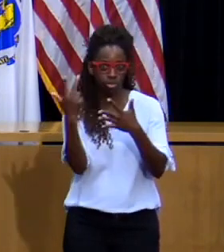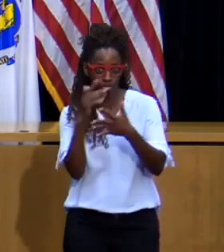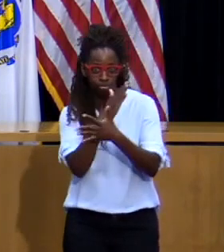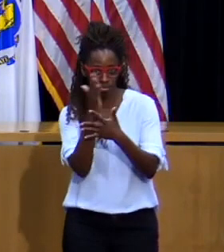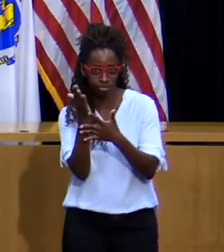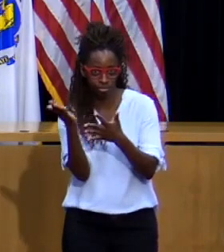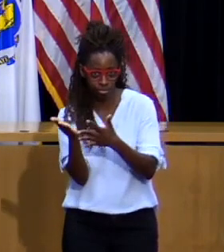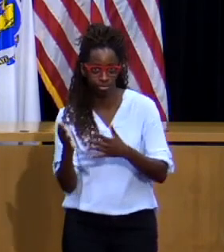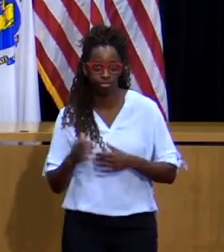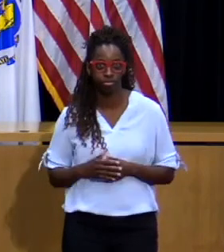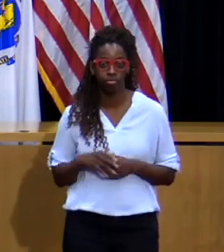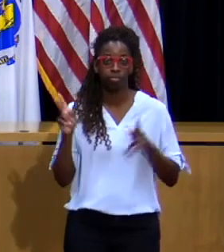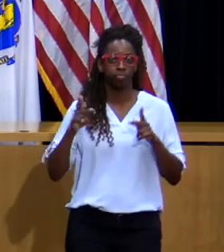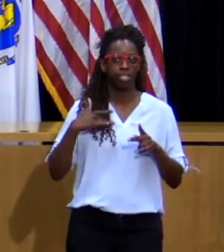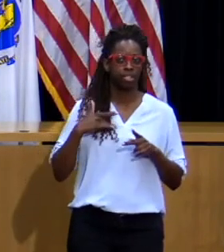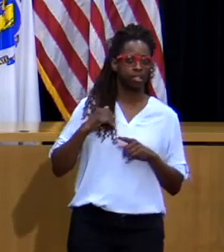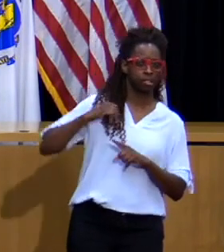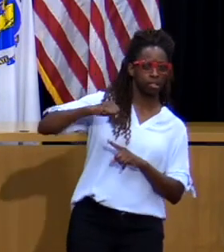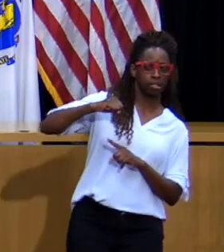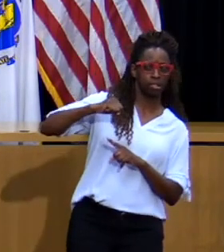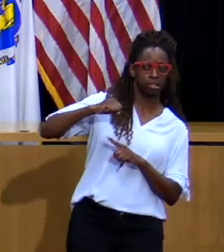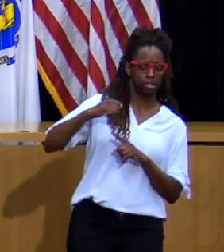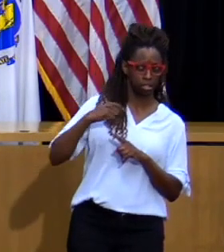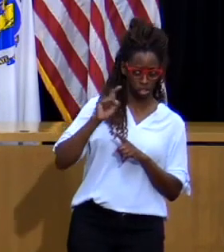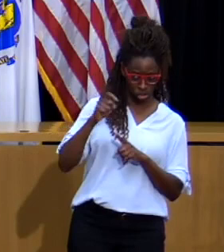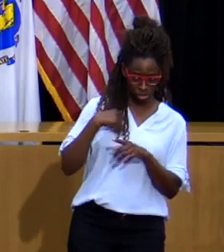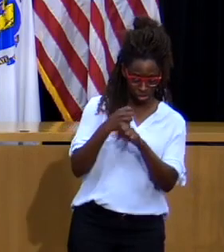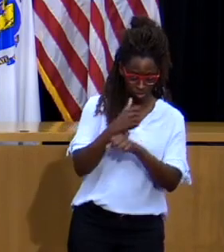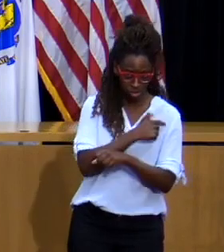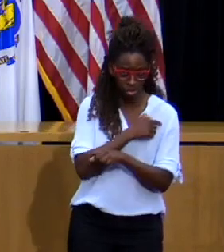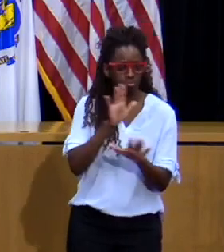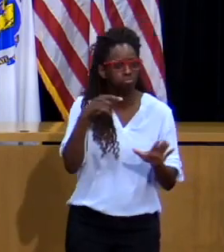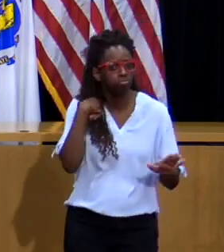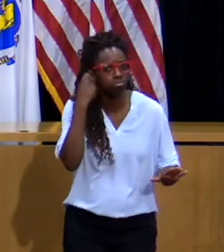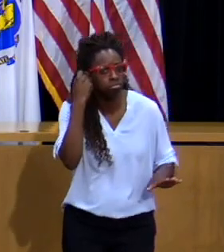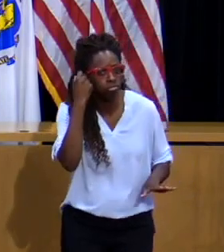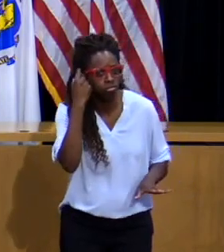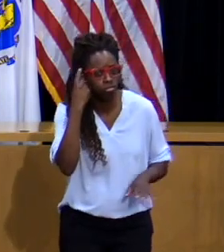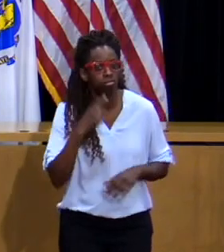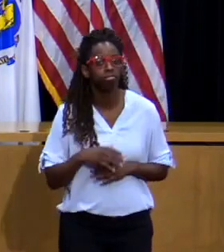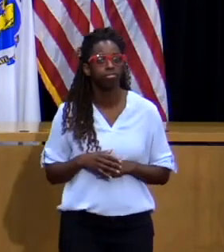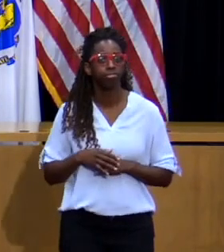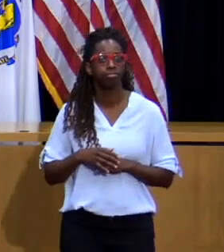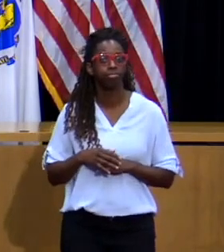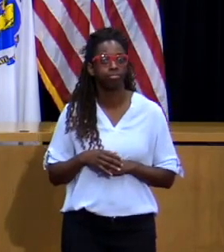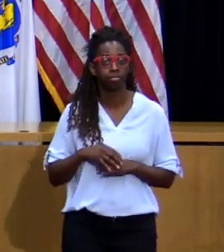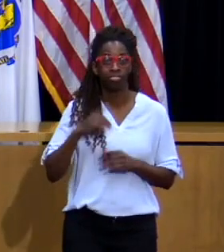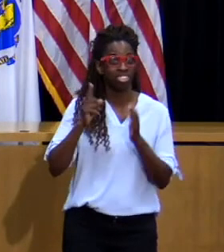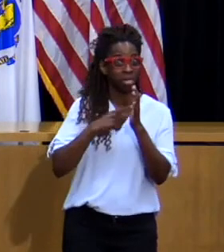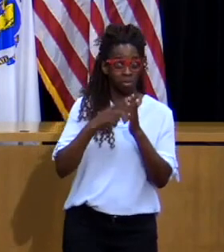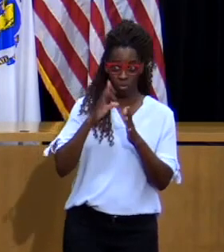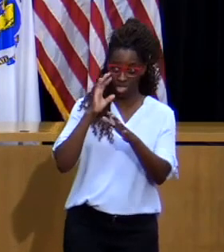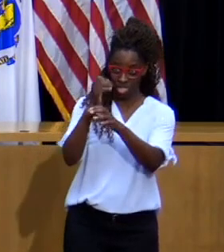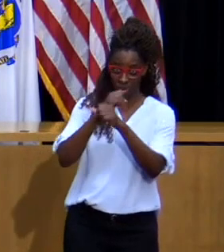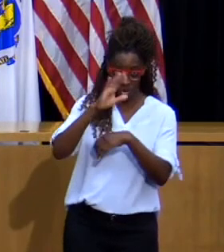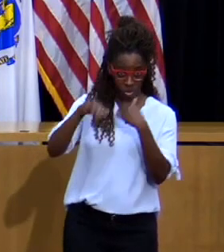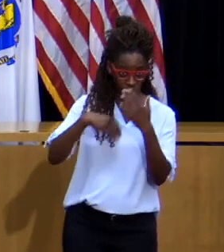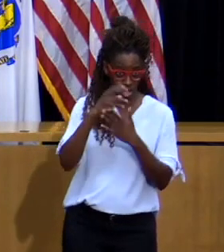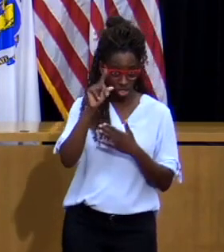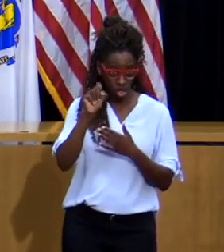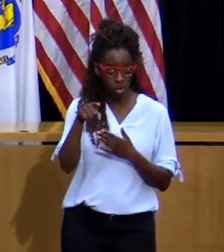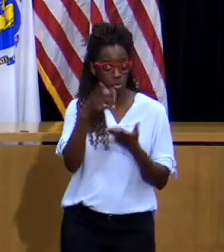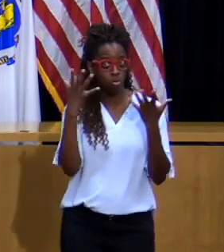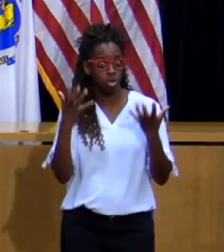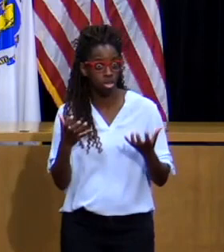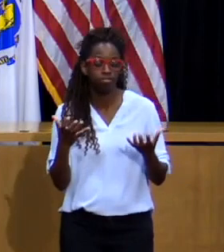first wave. We also recognize there are parts out of our control with the supply chain. But the goal is really to vaccinate every medically